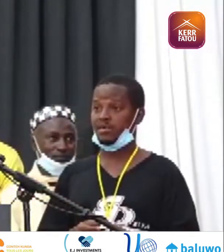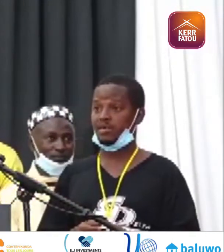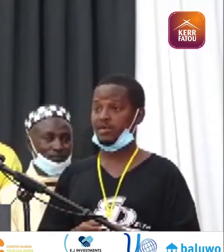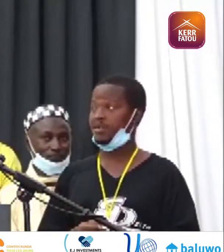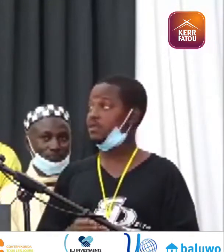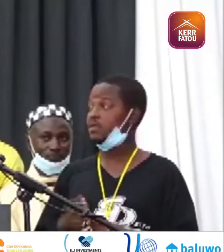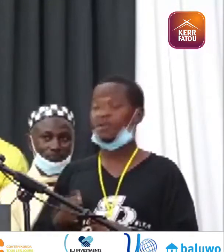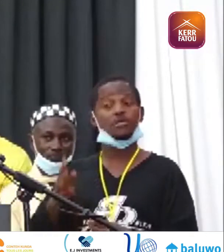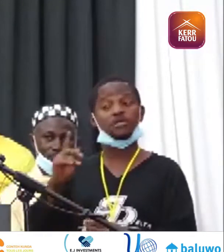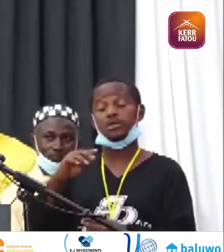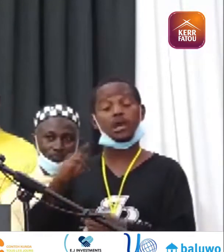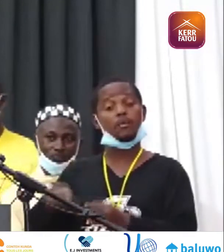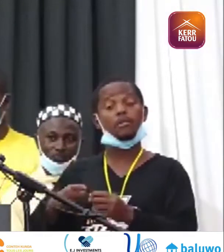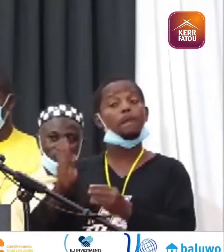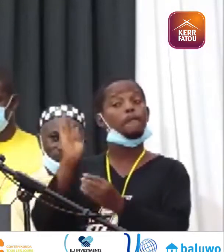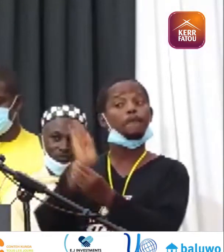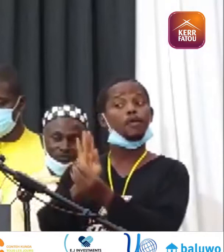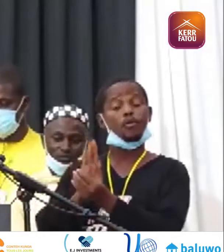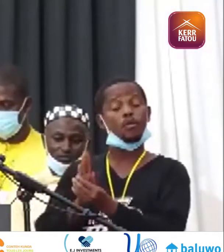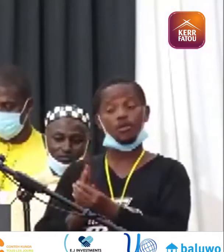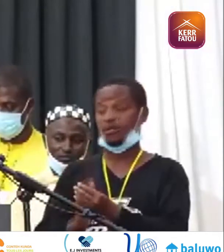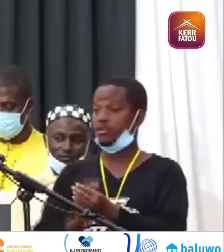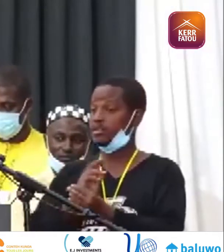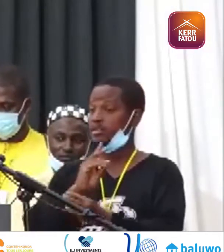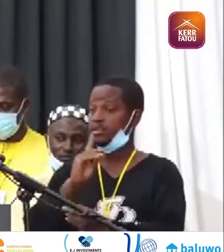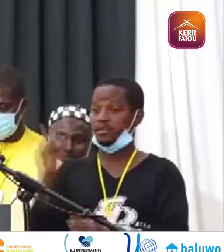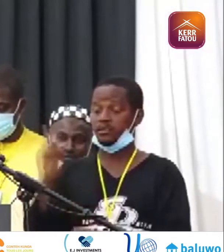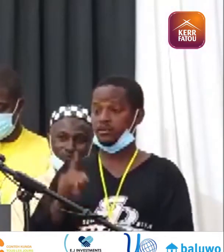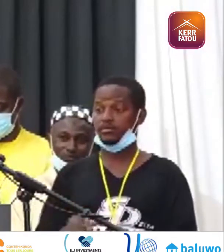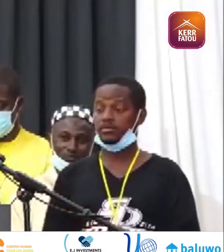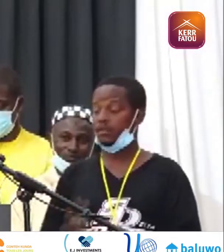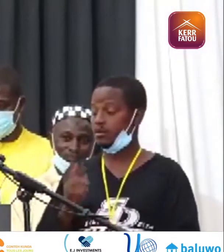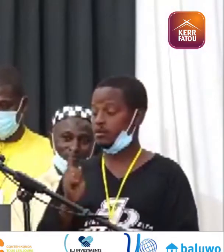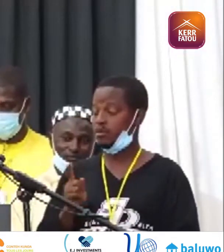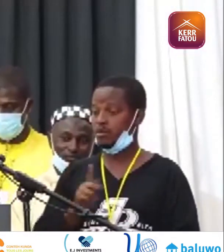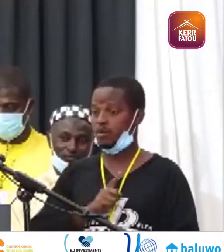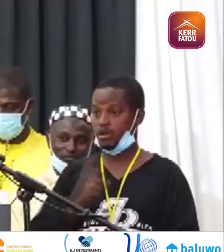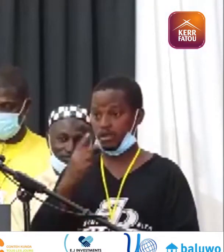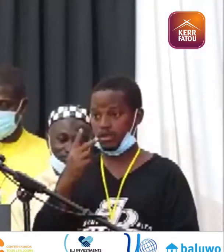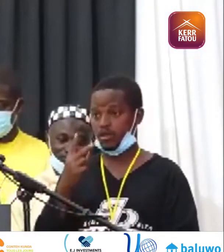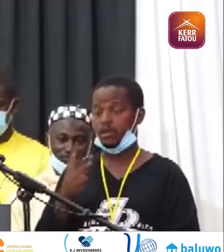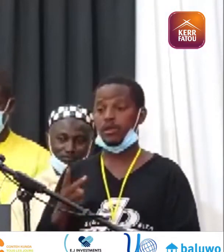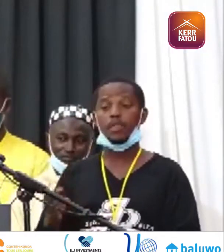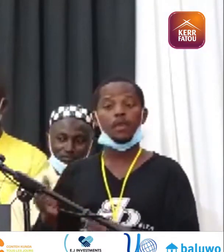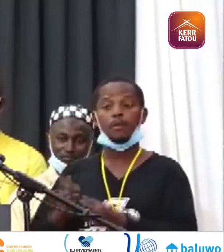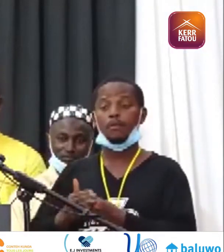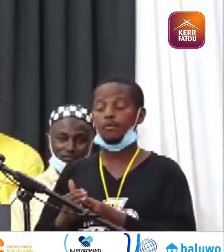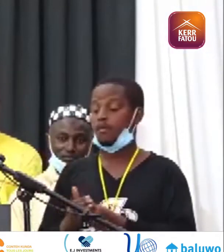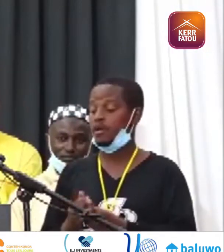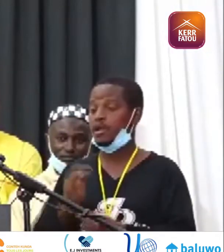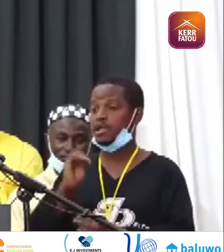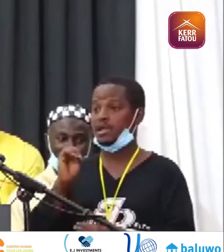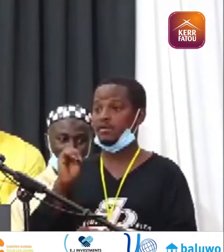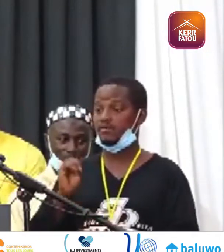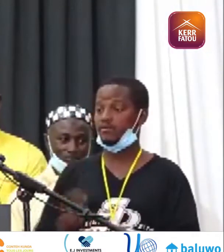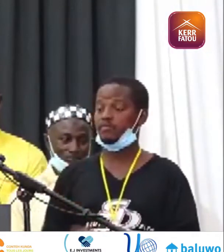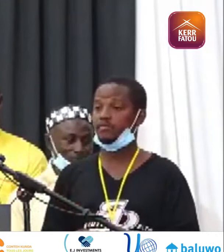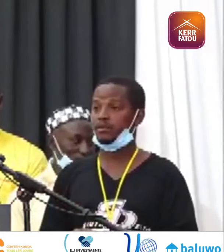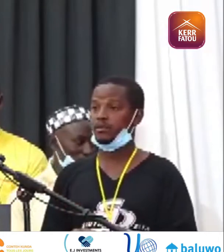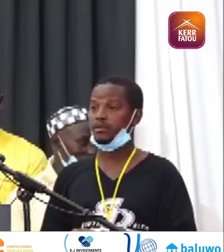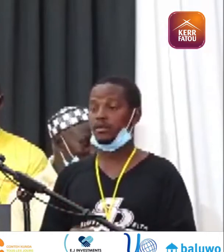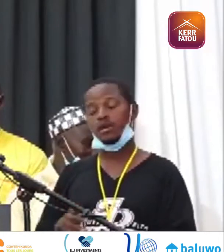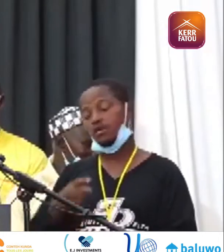will amount to billions of dollars if you value it. But you can see that a lot of our executive also